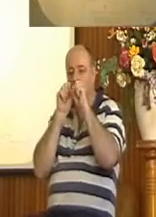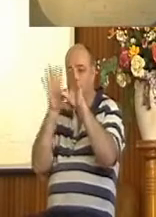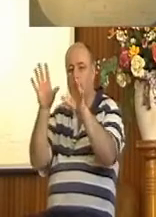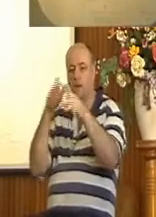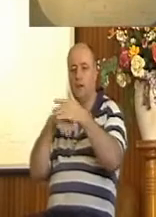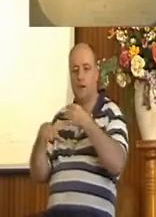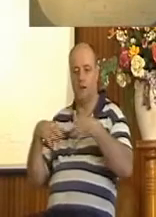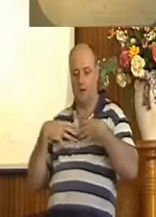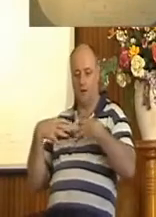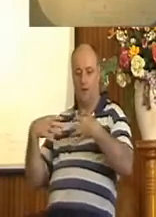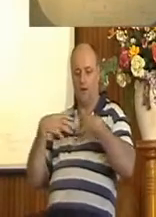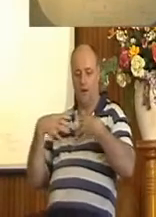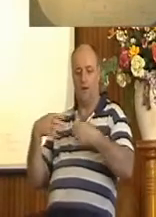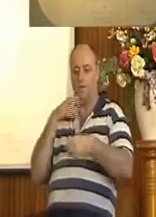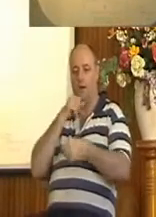soul.